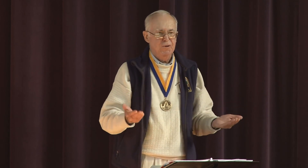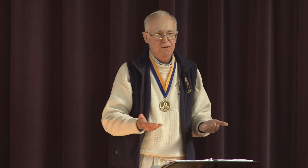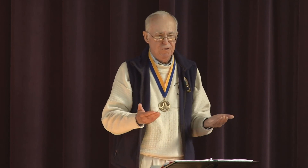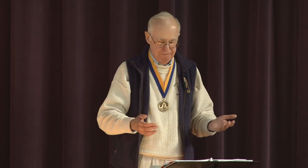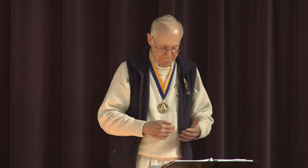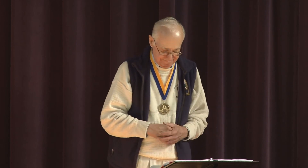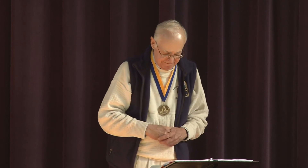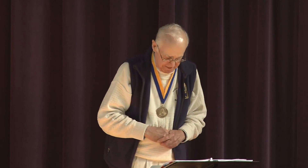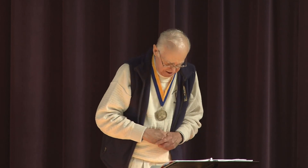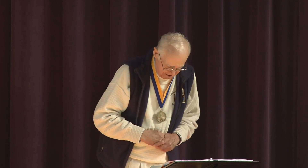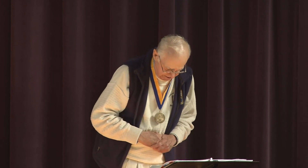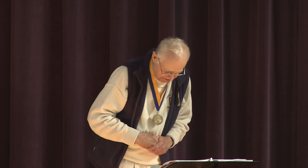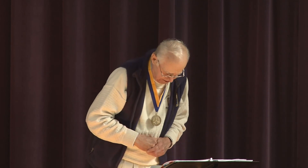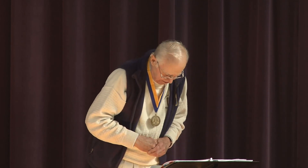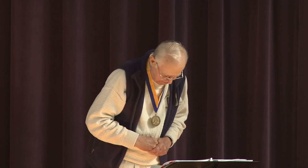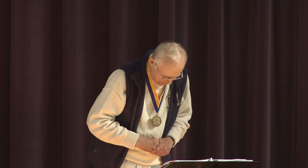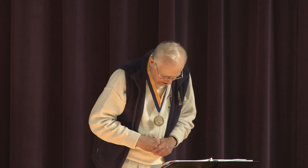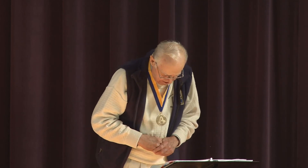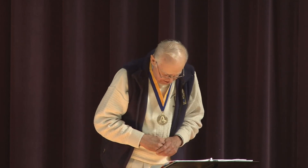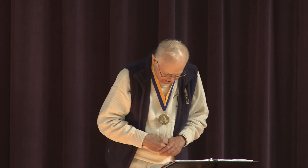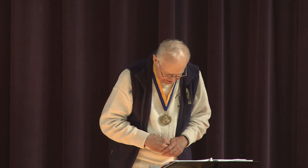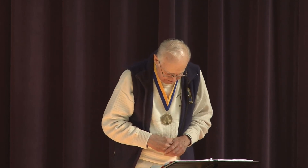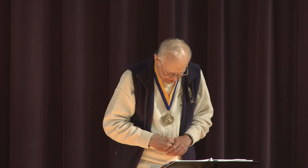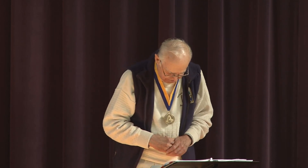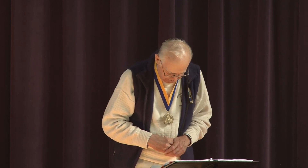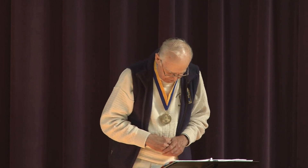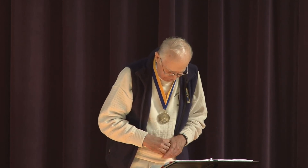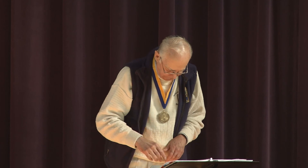and strike on our own after leaving here.